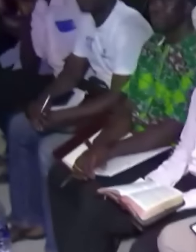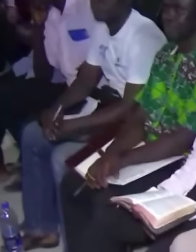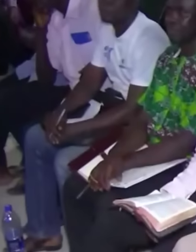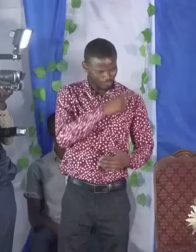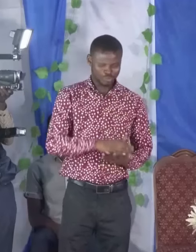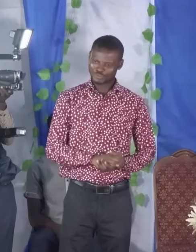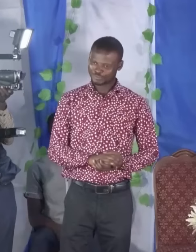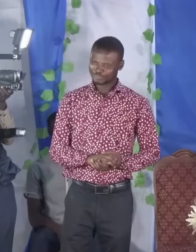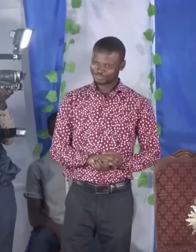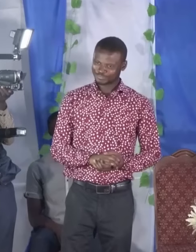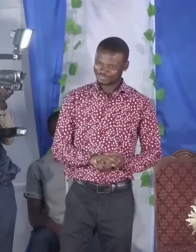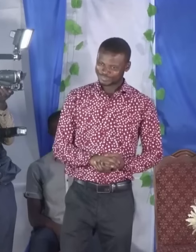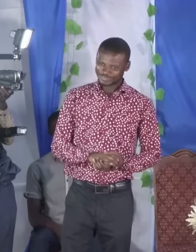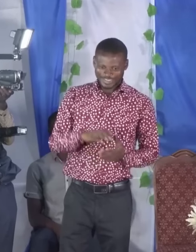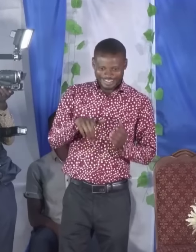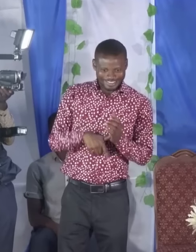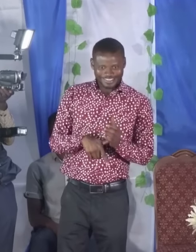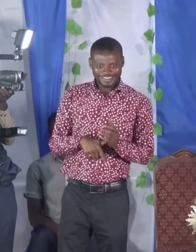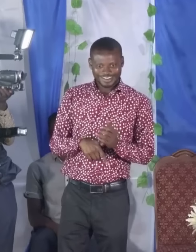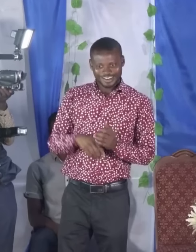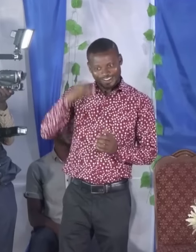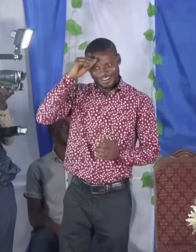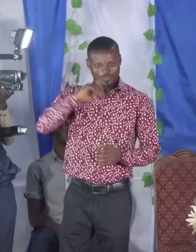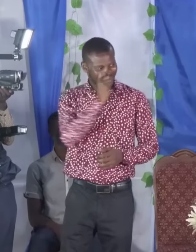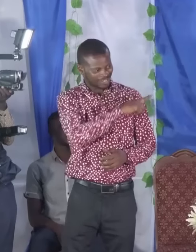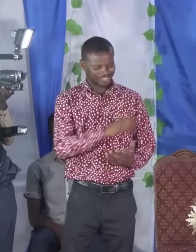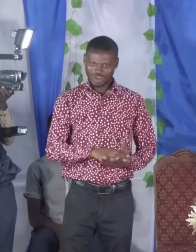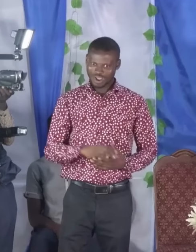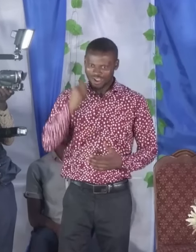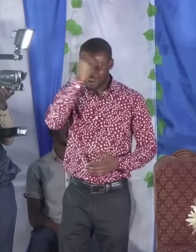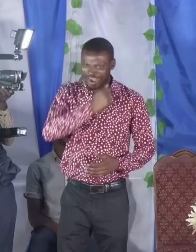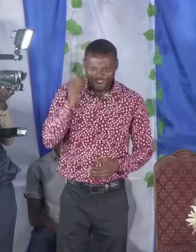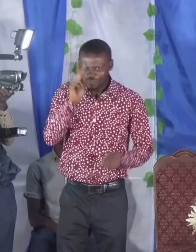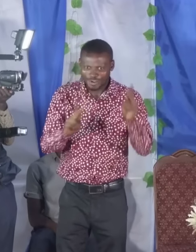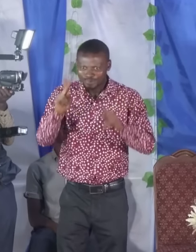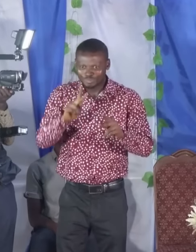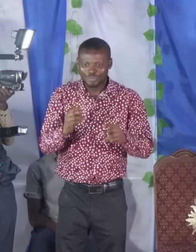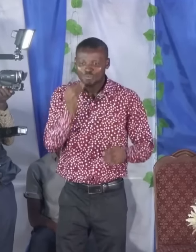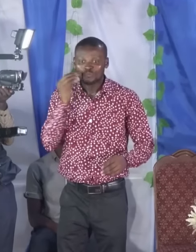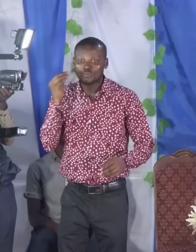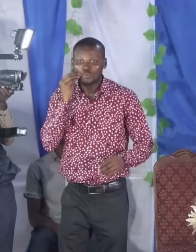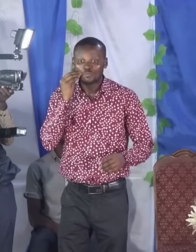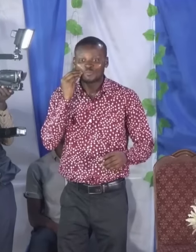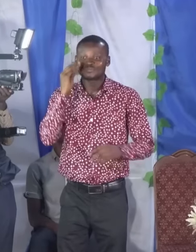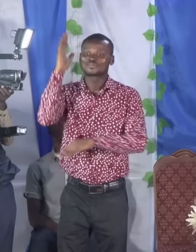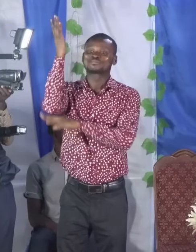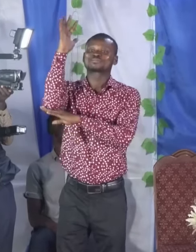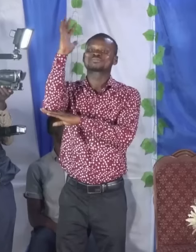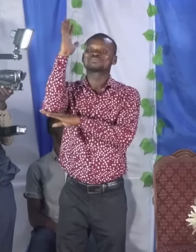you still live on trees in Africa?" And before, what does it mean, Yaso?